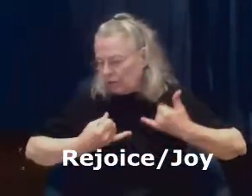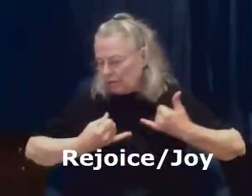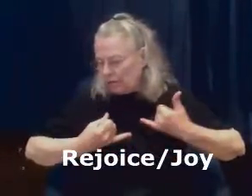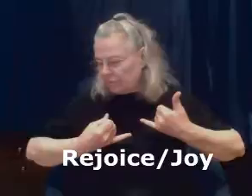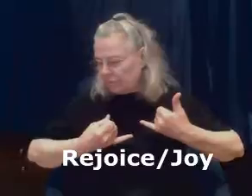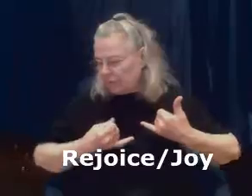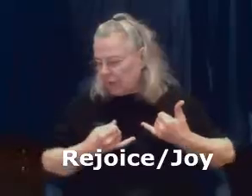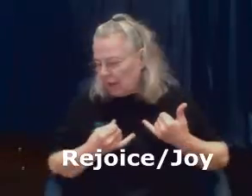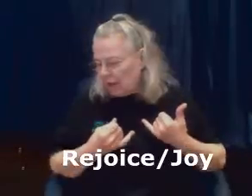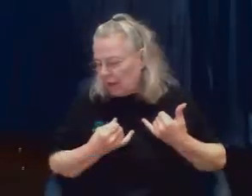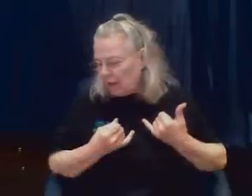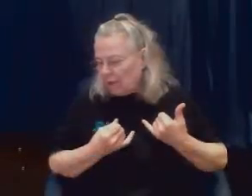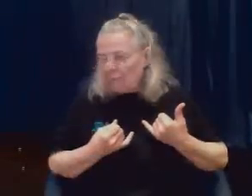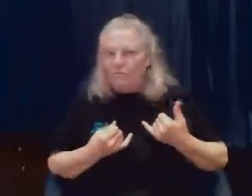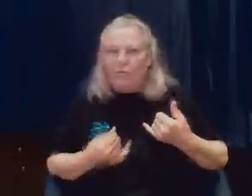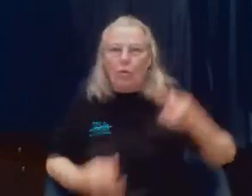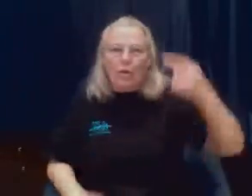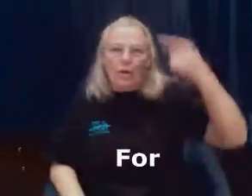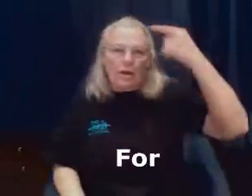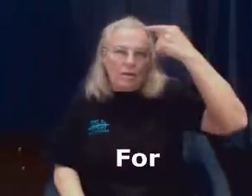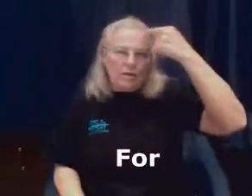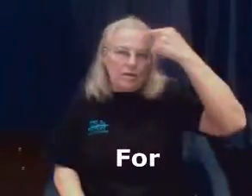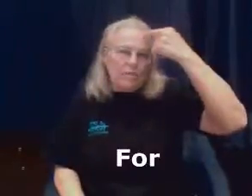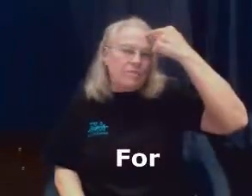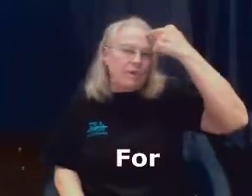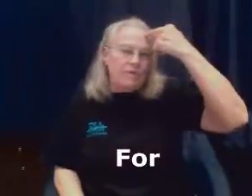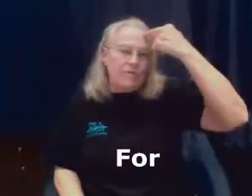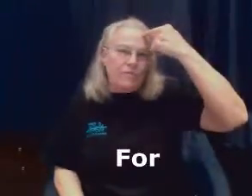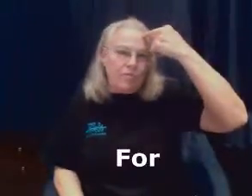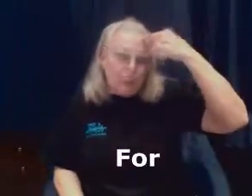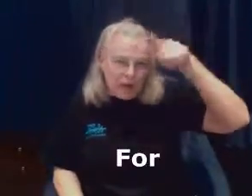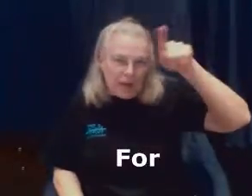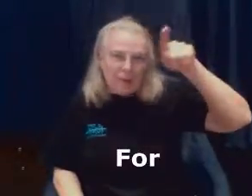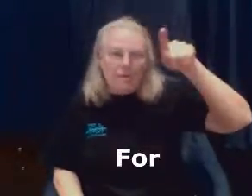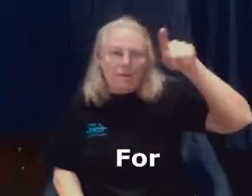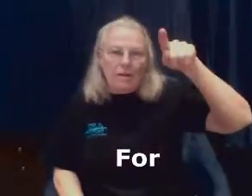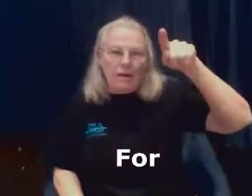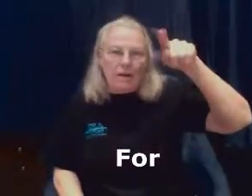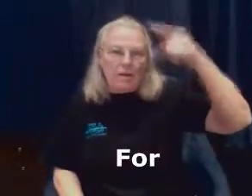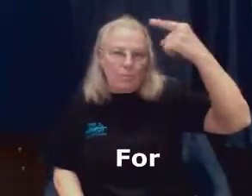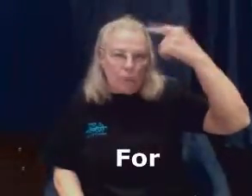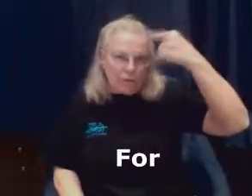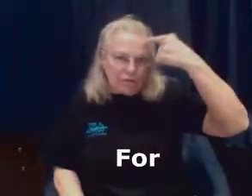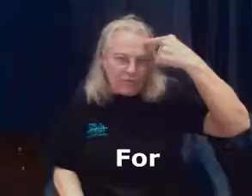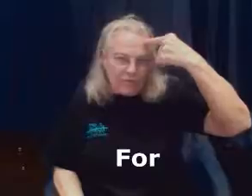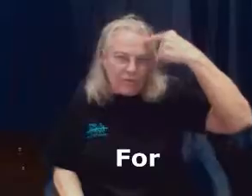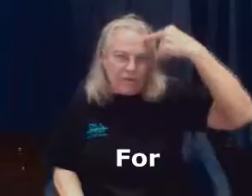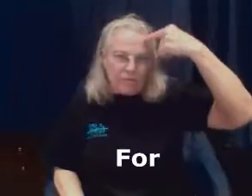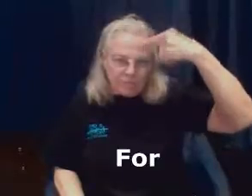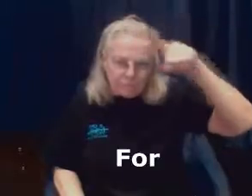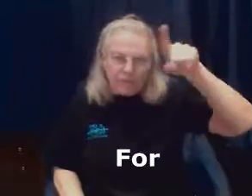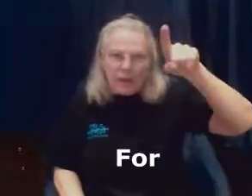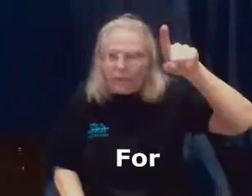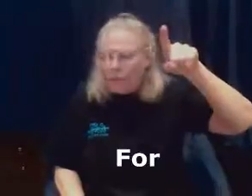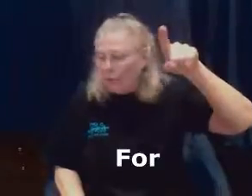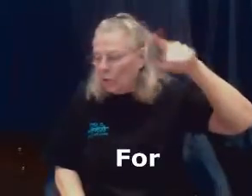Rejoice. 4. Think of your forehead and pointer finger and pull it